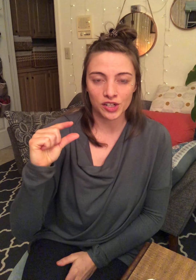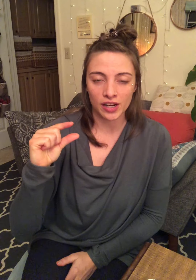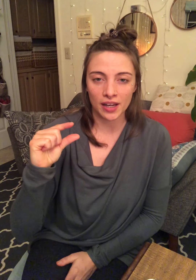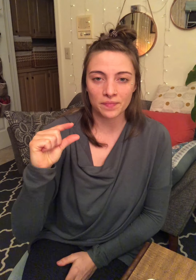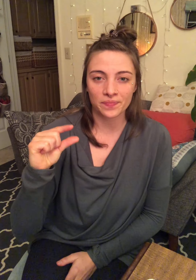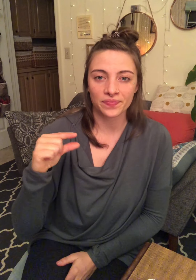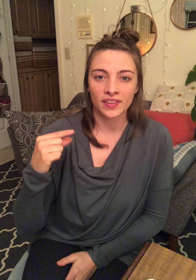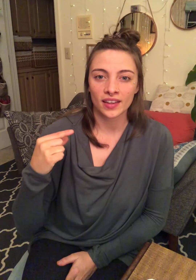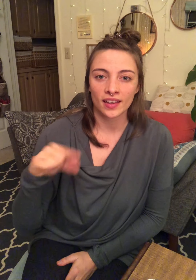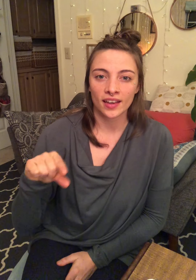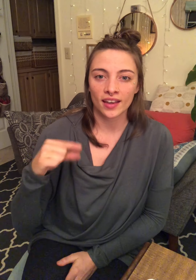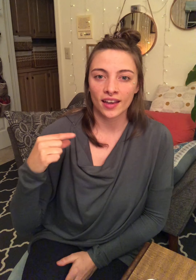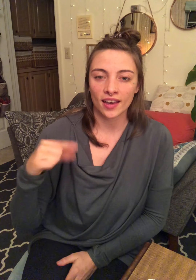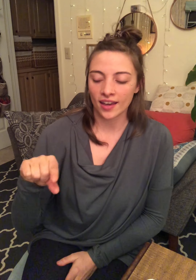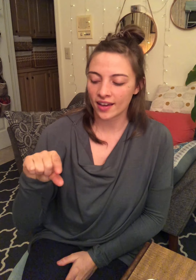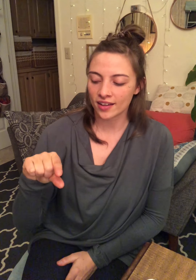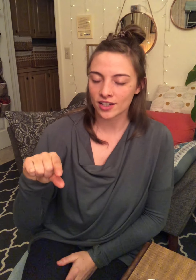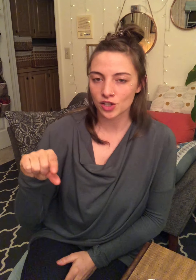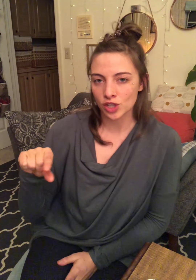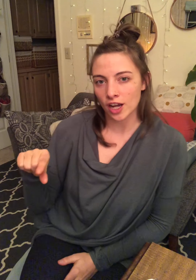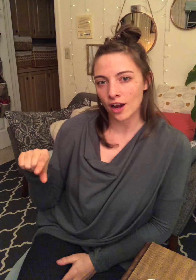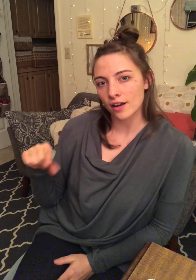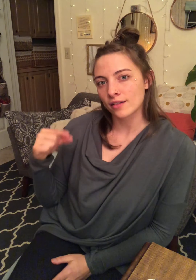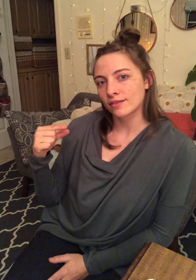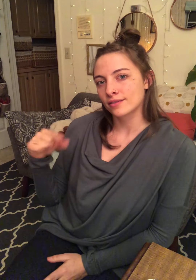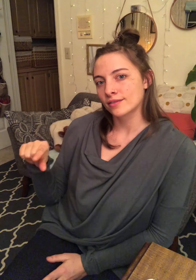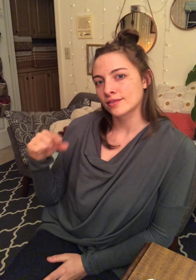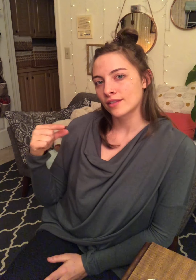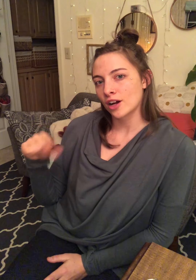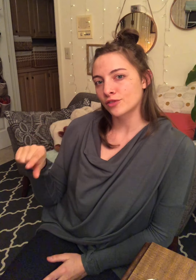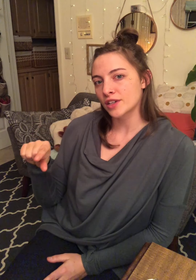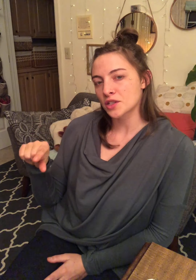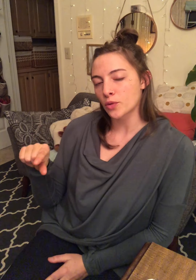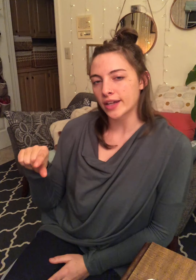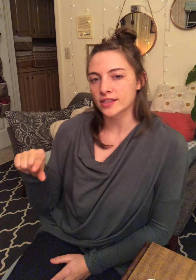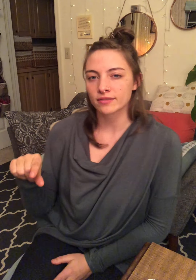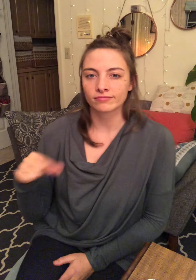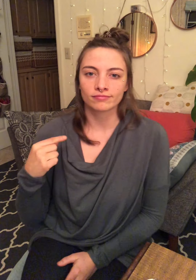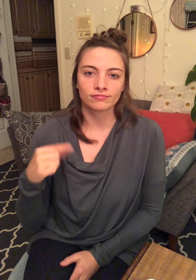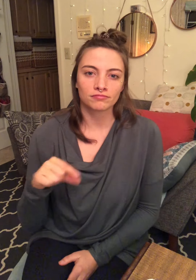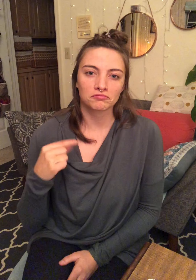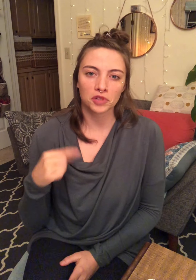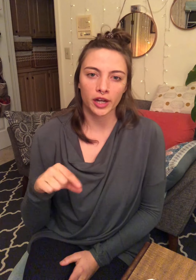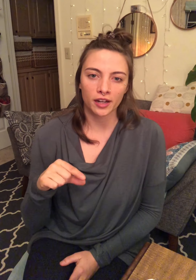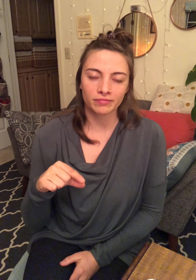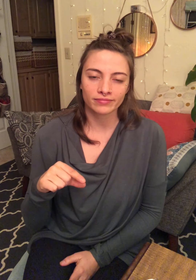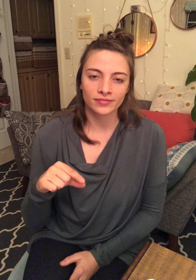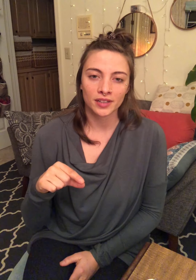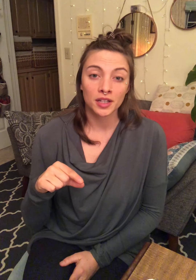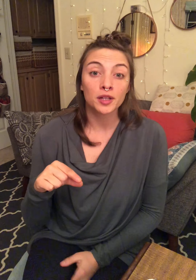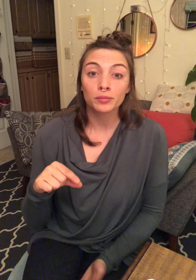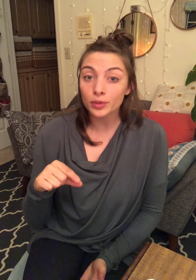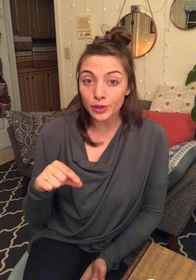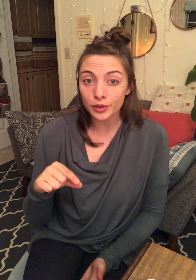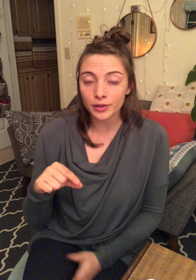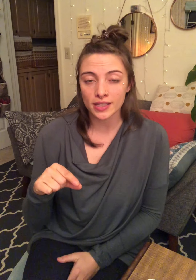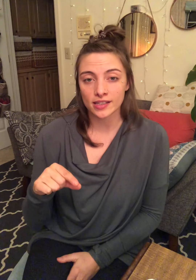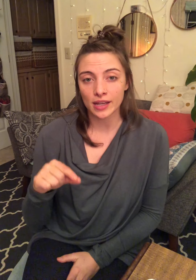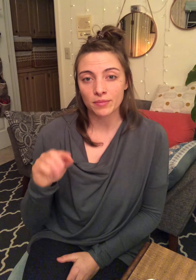shape, and shake our wrist twice. Green. Blue is the same thing